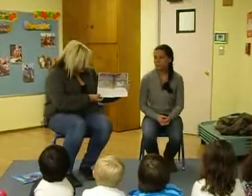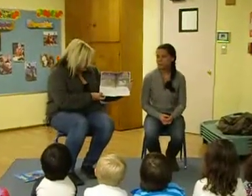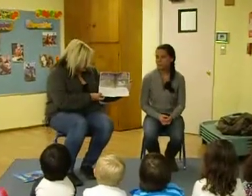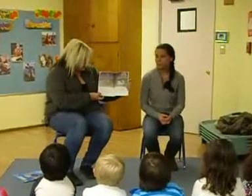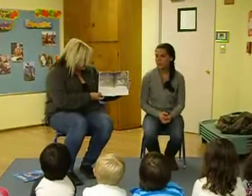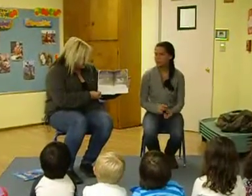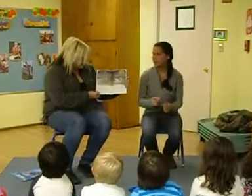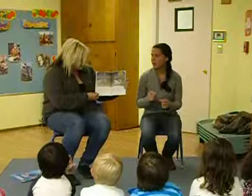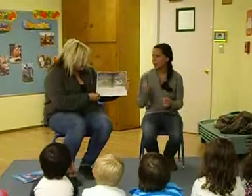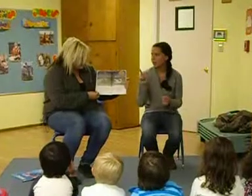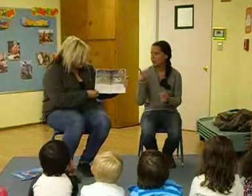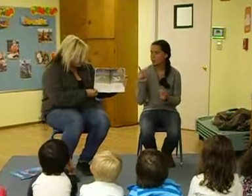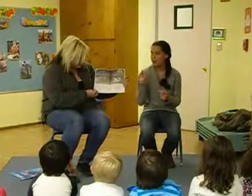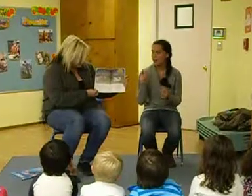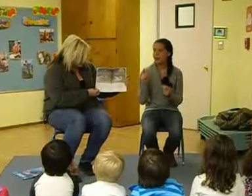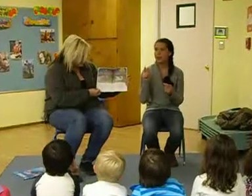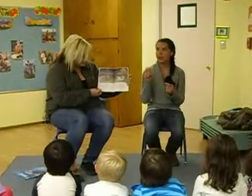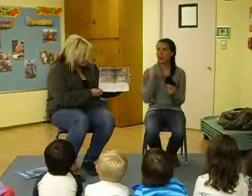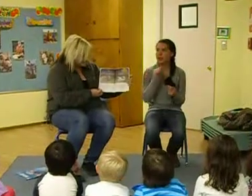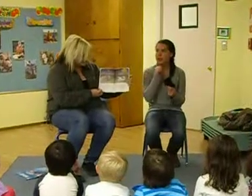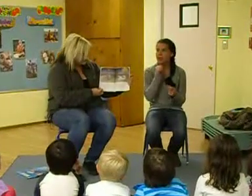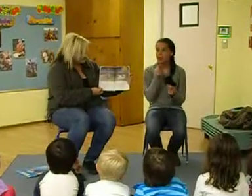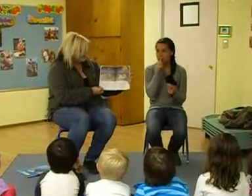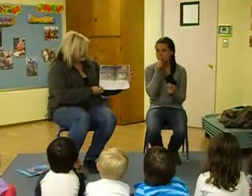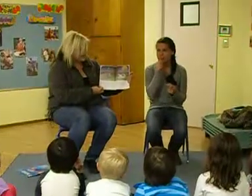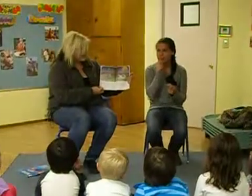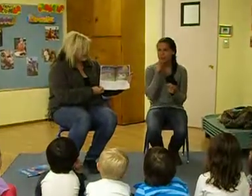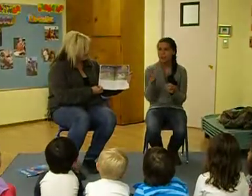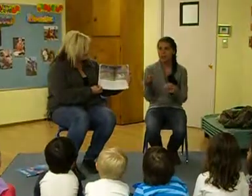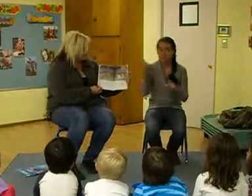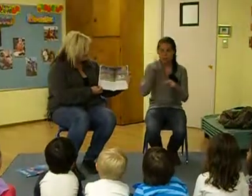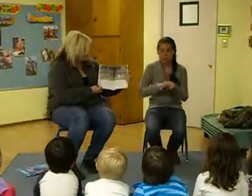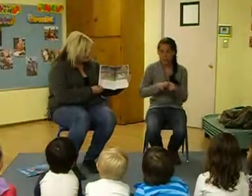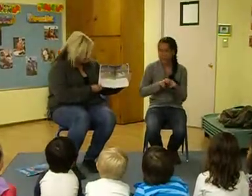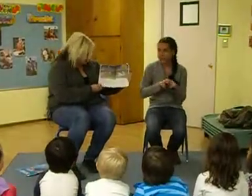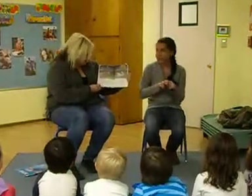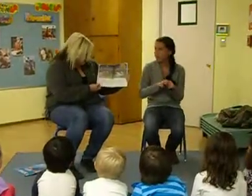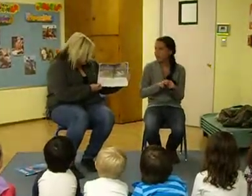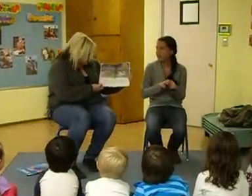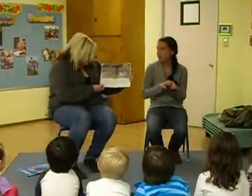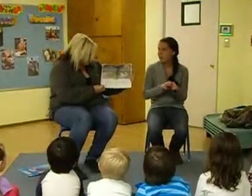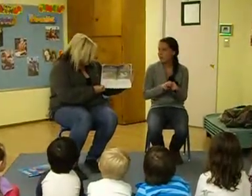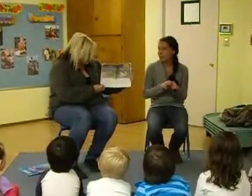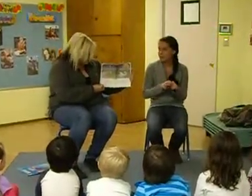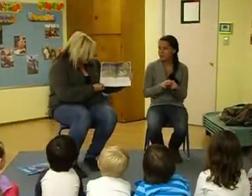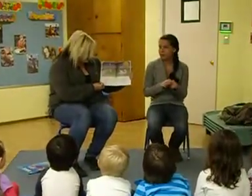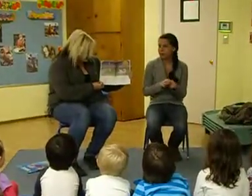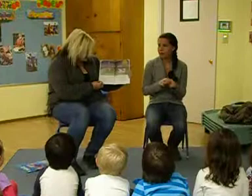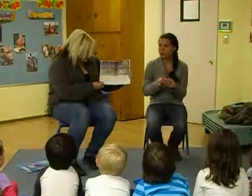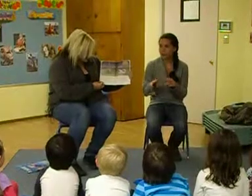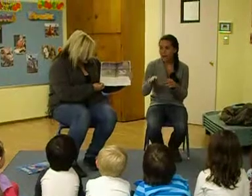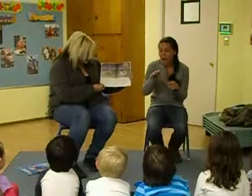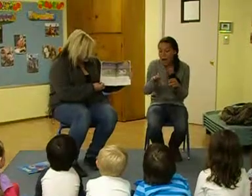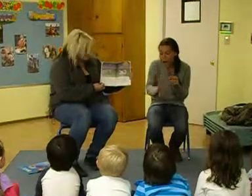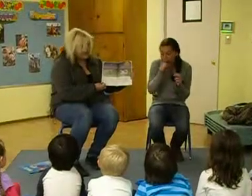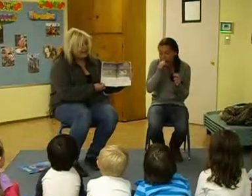But Lilac was impatient. She jumped onto Harold's lap. She grabbed the box of biscuits and started digging a